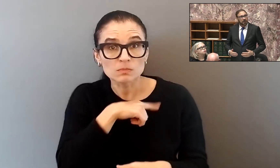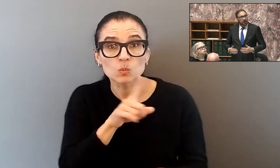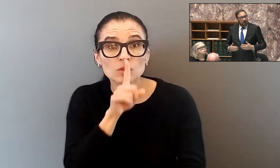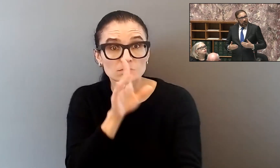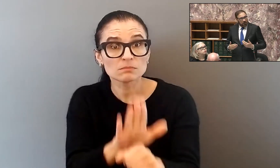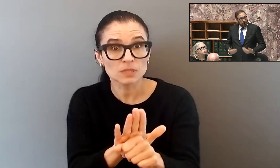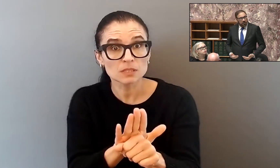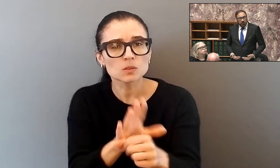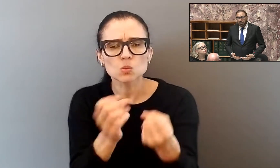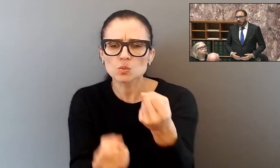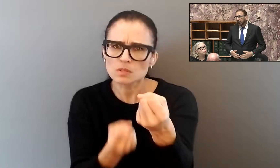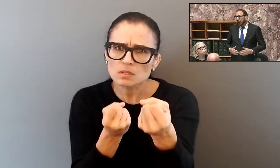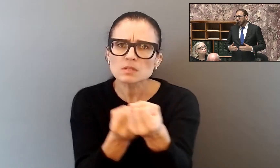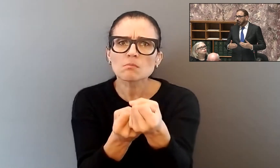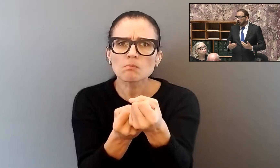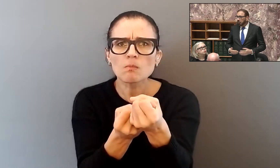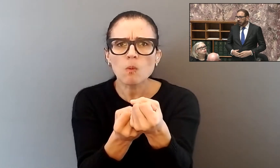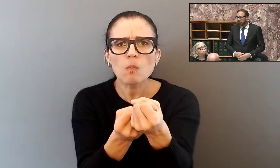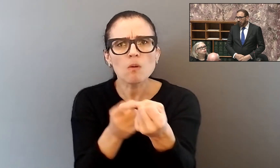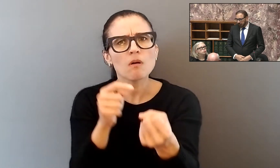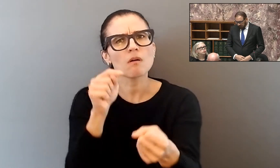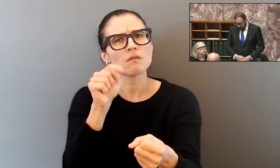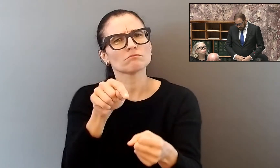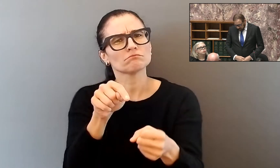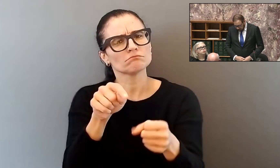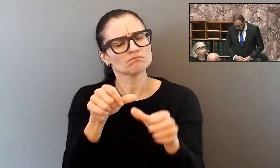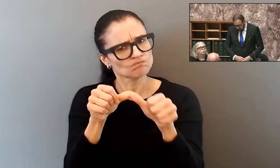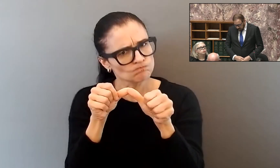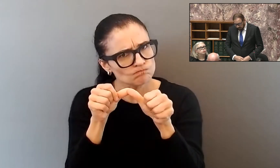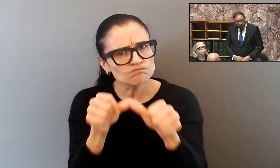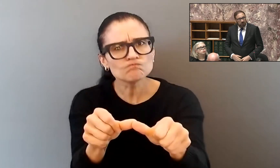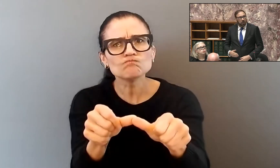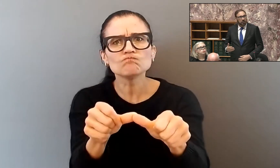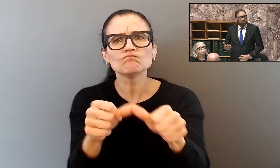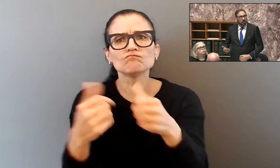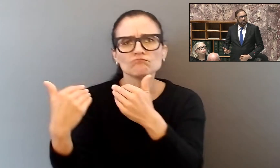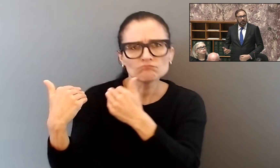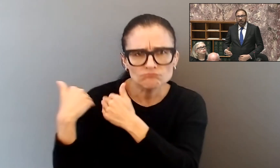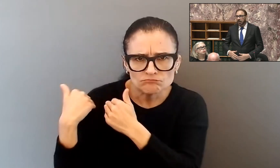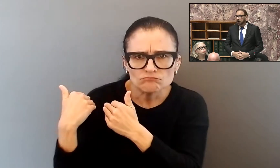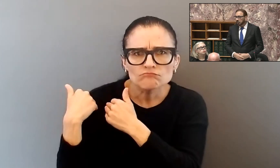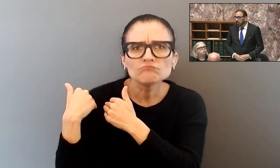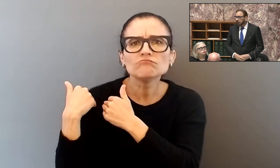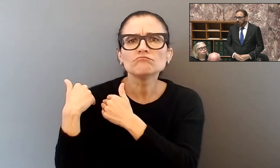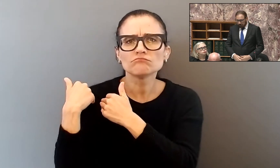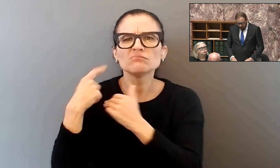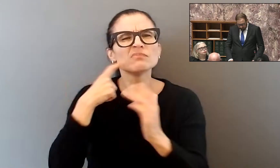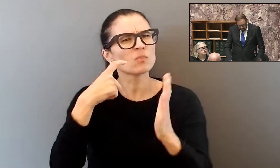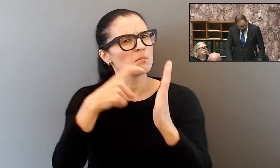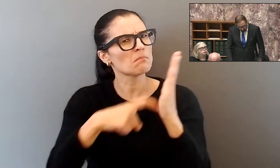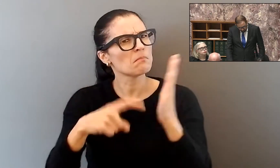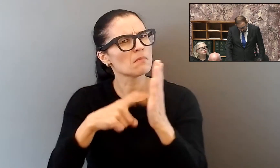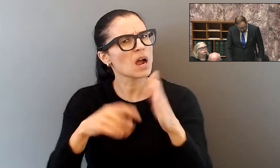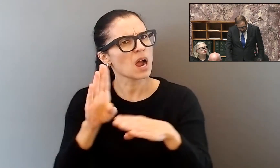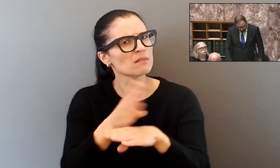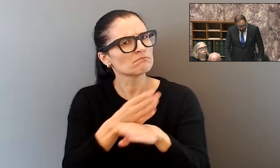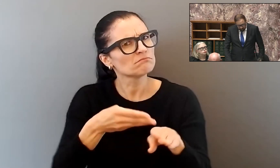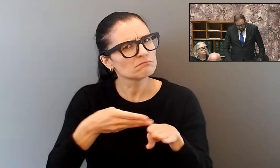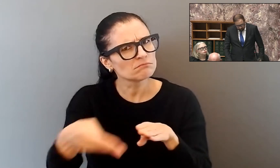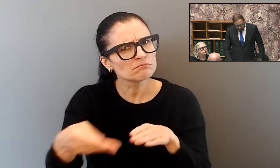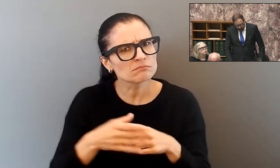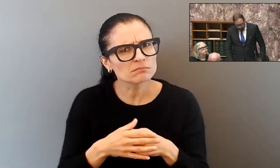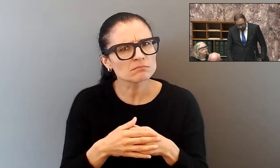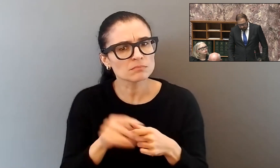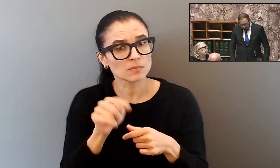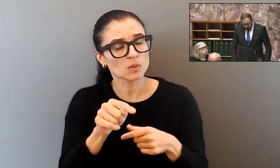sustainable, responsible and globally competitive mining sector, Mr. Speaker, to grow the economy and create good jobs for the people of British Columbia.